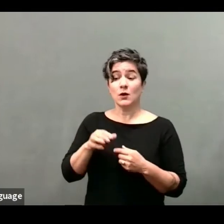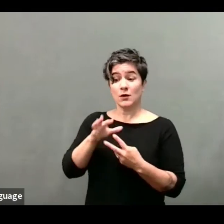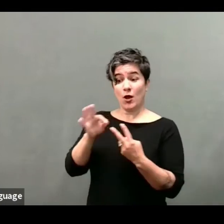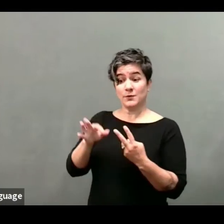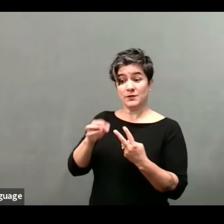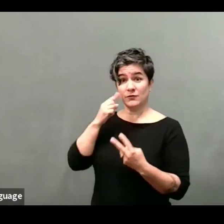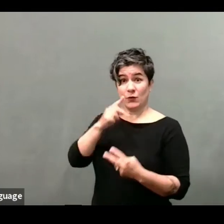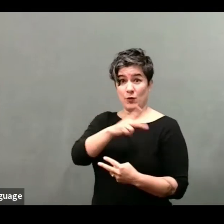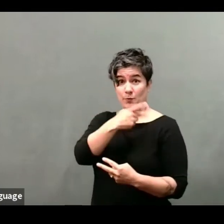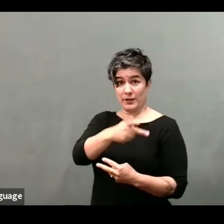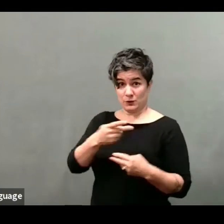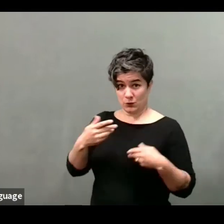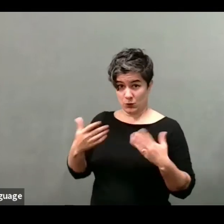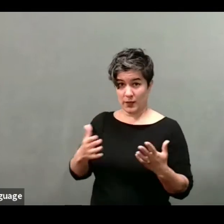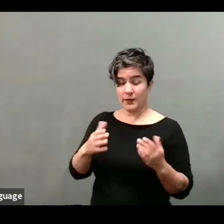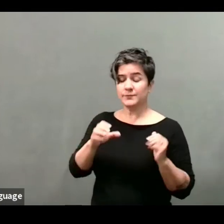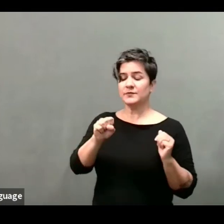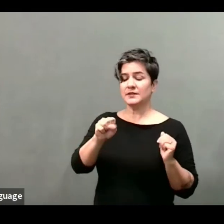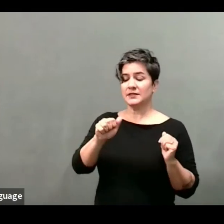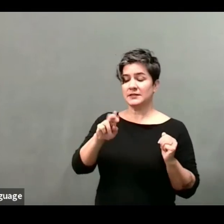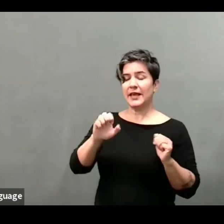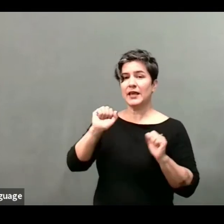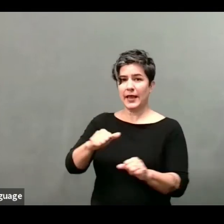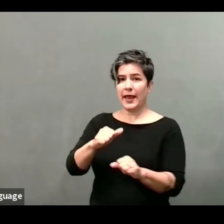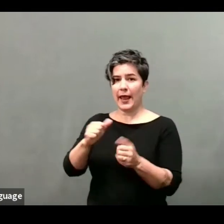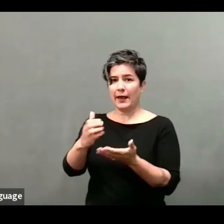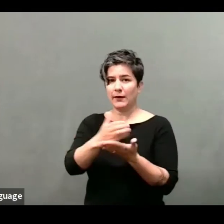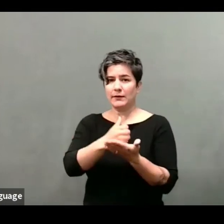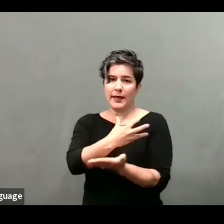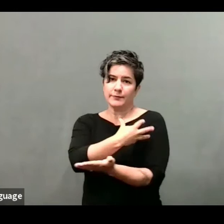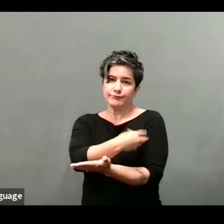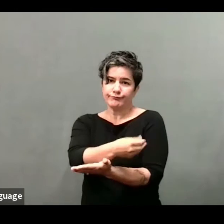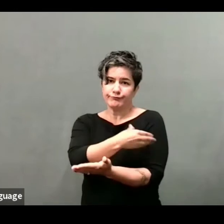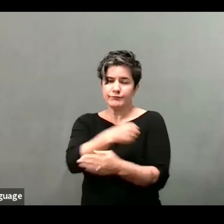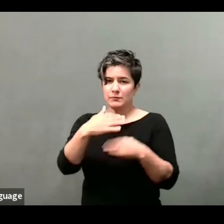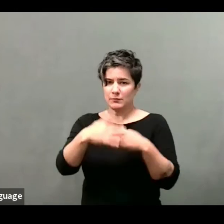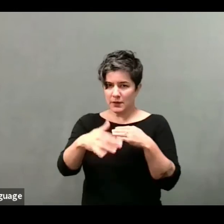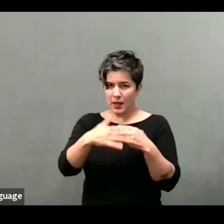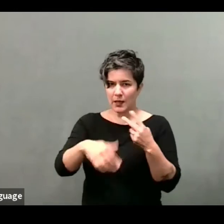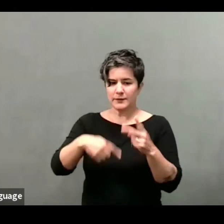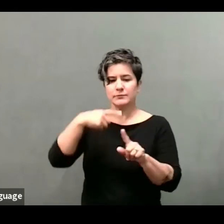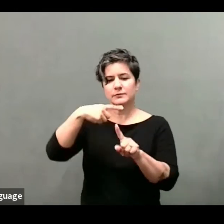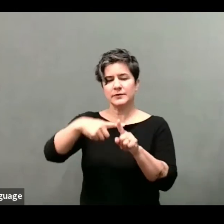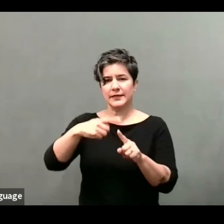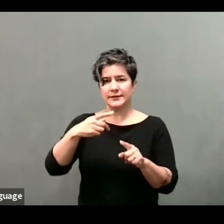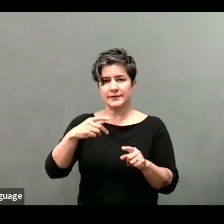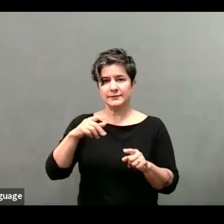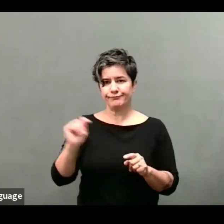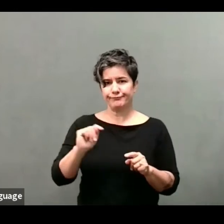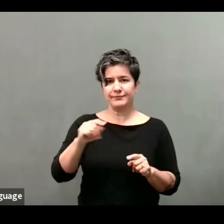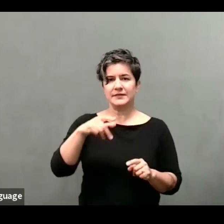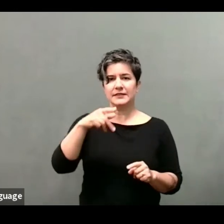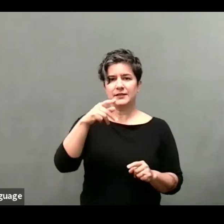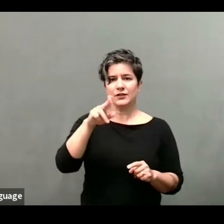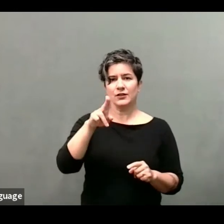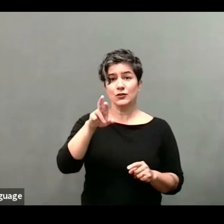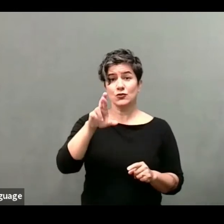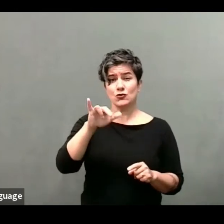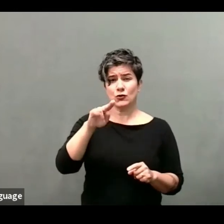patient is that the SANE could collect blood and urine, which could be sent to the crime lab and tested